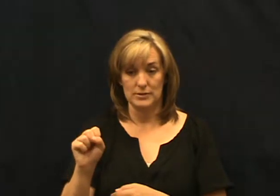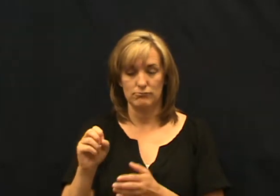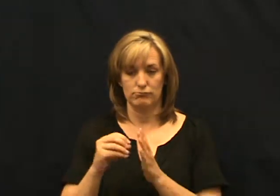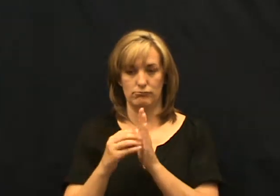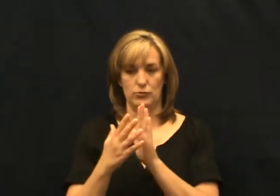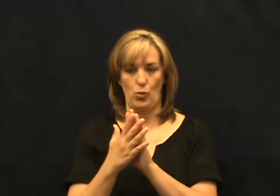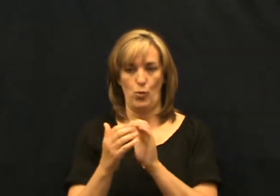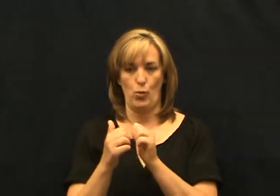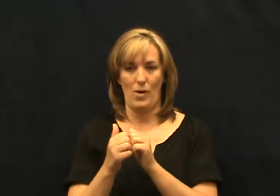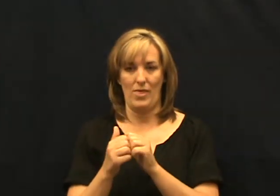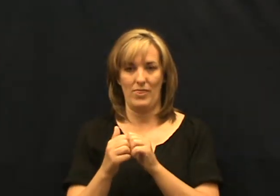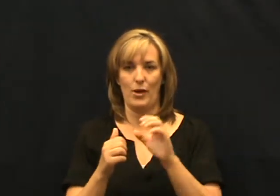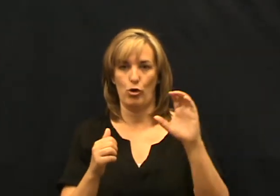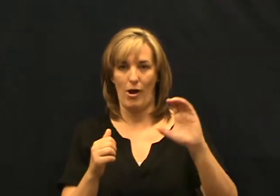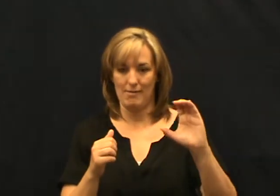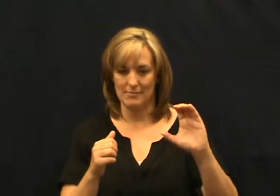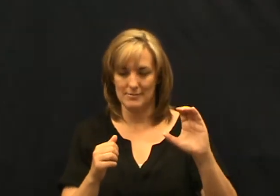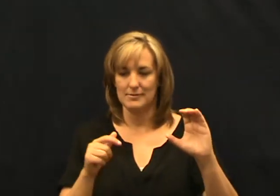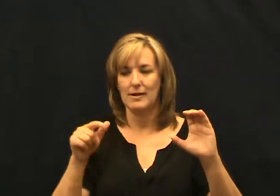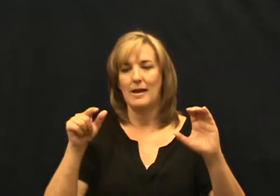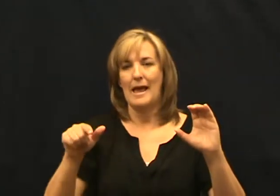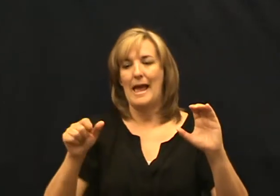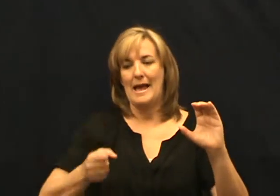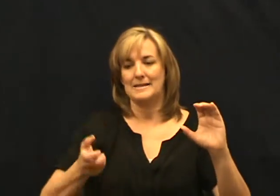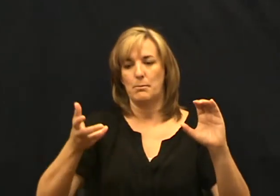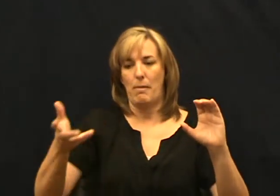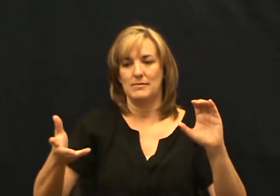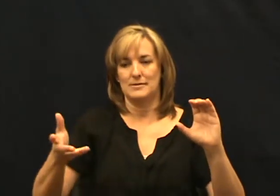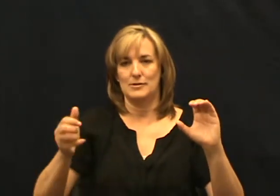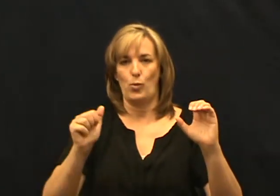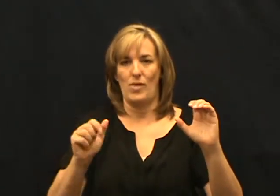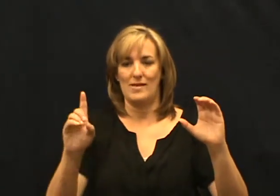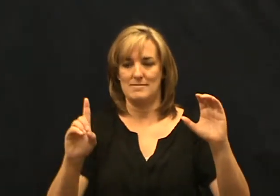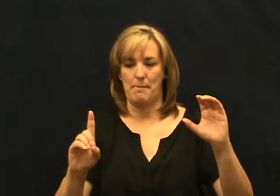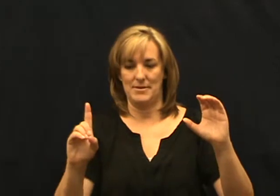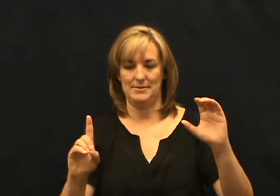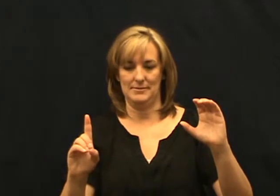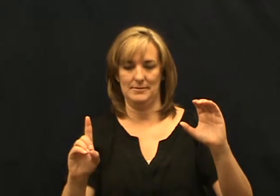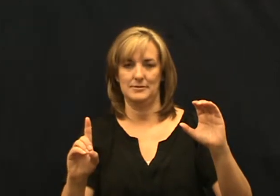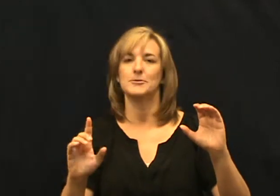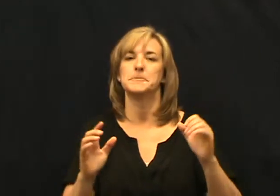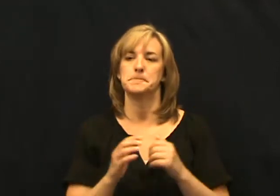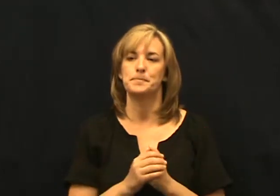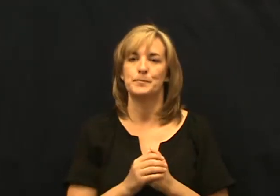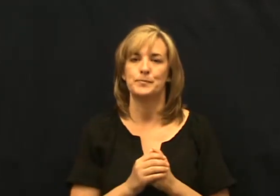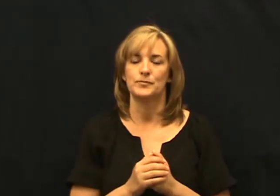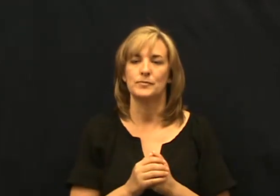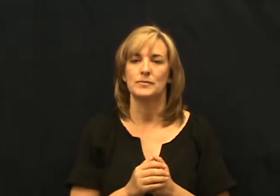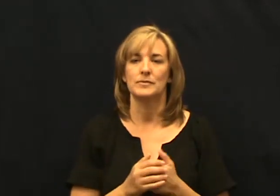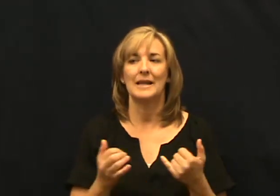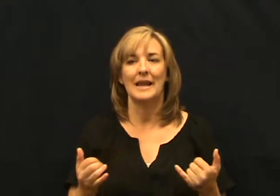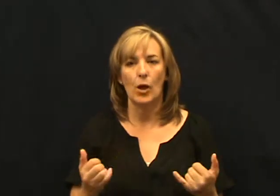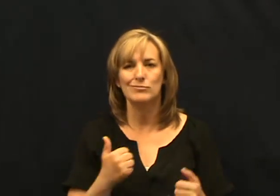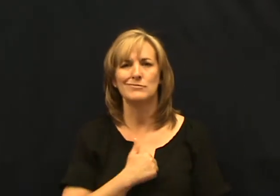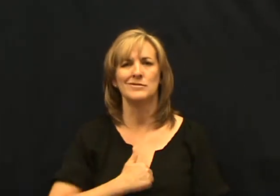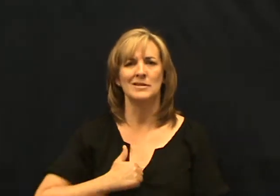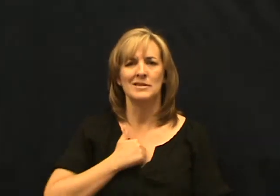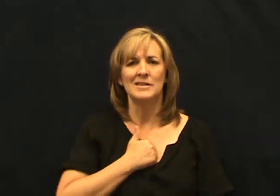Okay, now we're going to look at some transactions to get a feel for how those are recorded. Now, I apologize, some of the artwork doesn't show